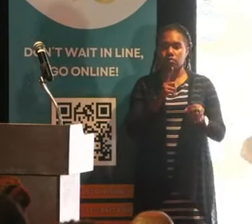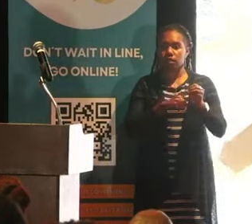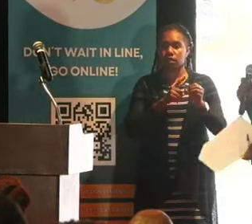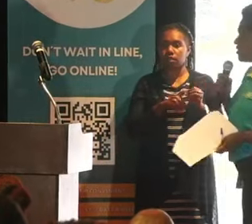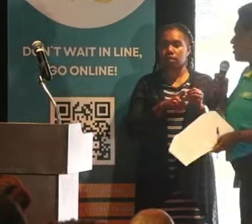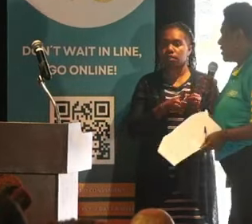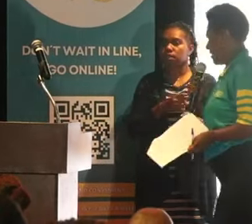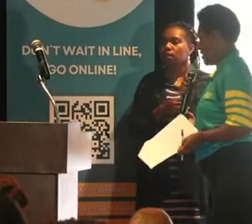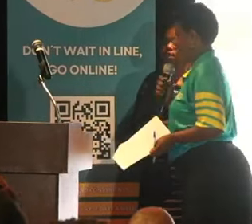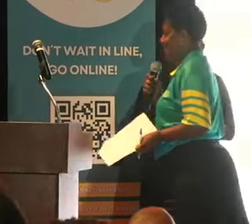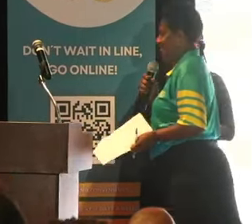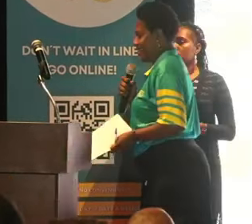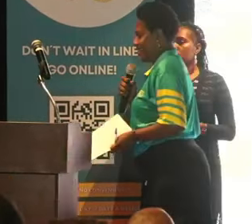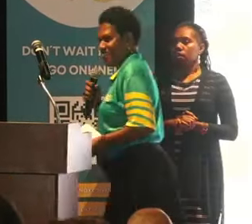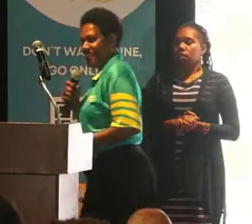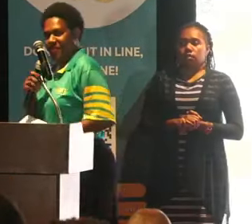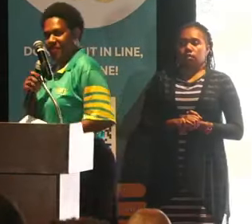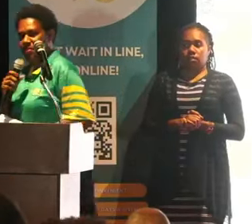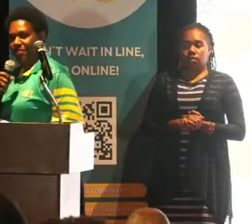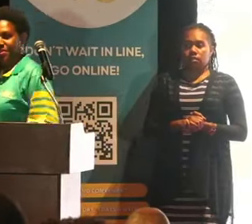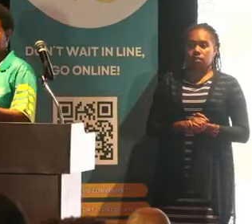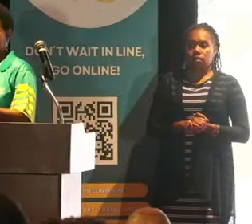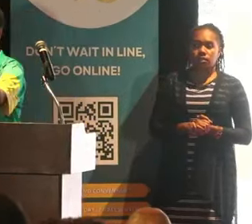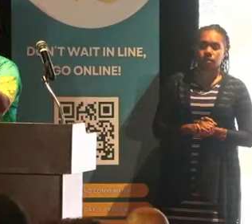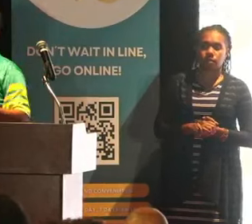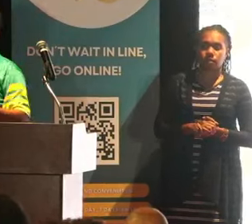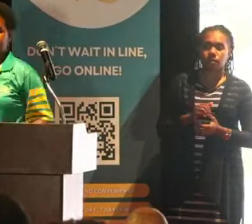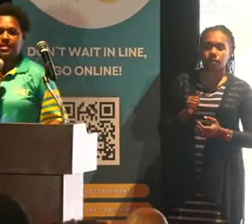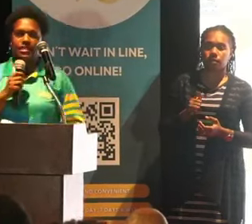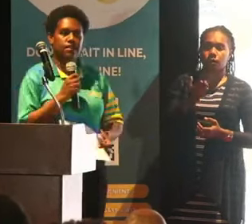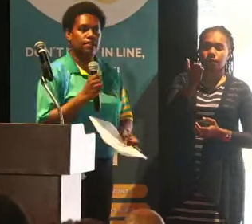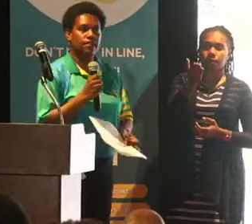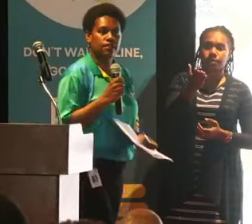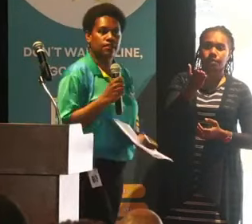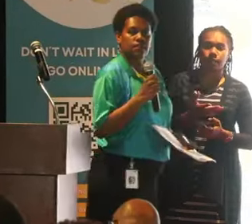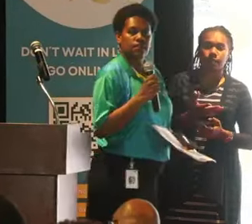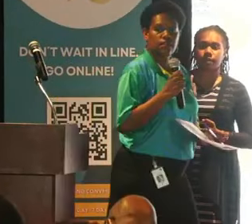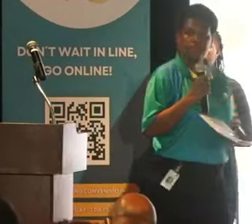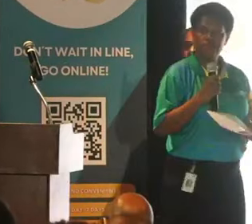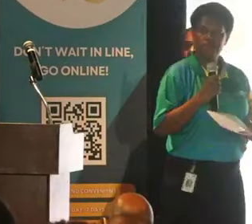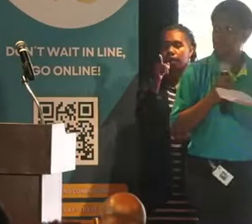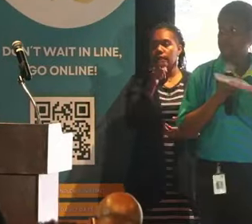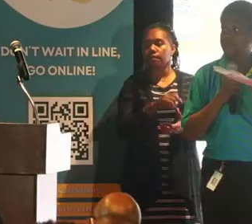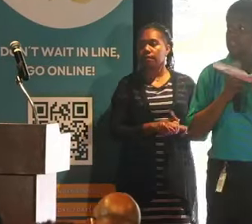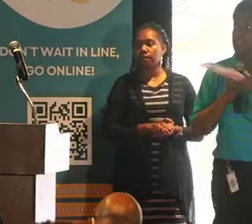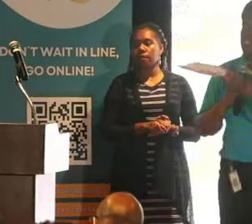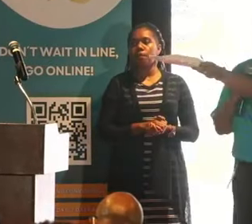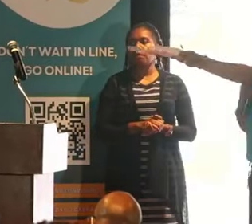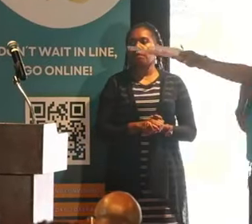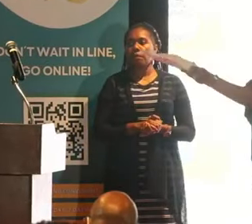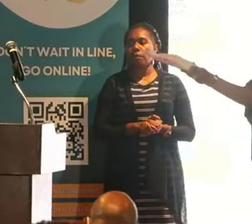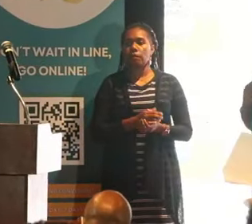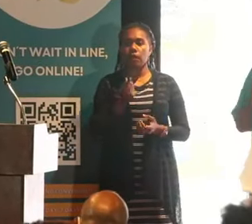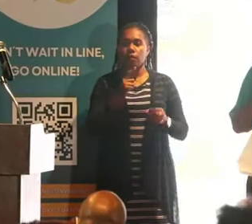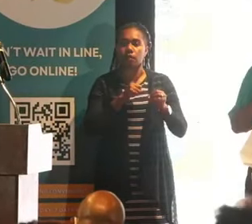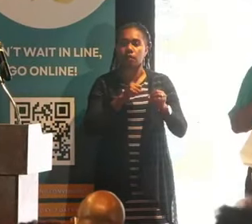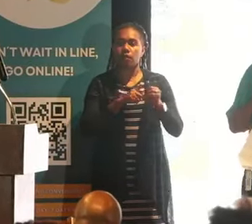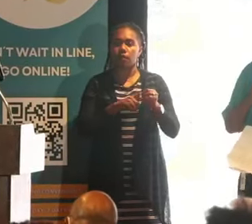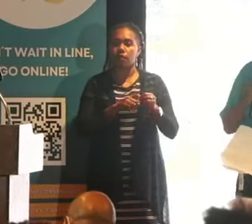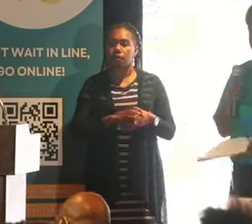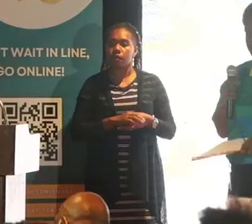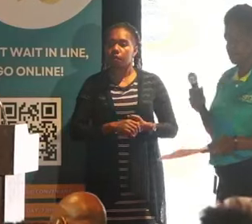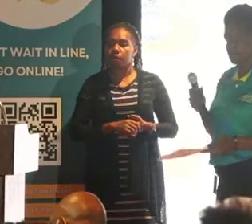one, two question, and then we move on. So we have our gentleman sitting in front here. Thank you. Mike is coming